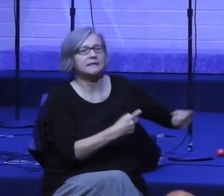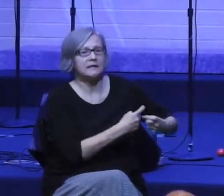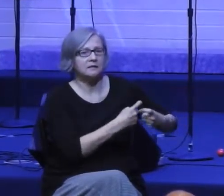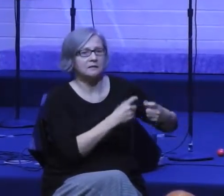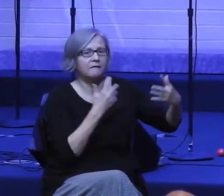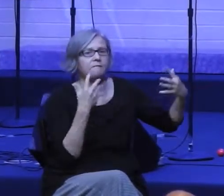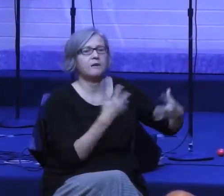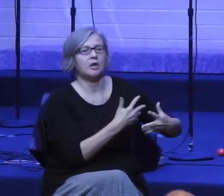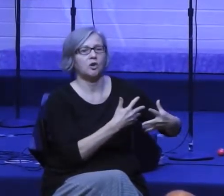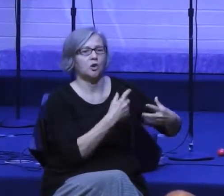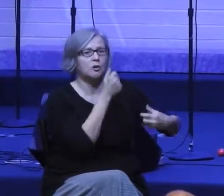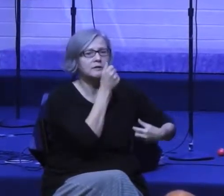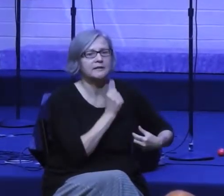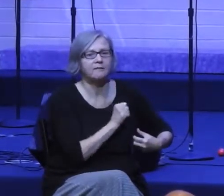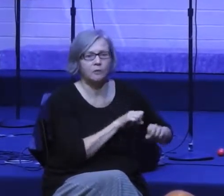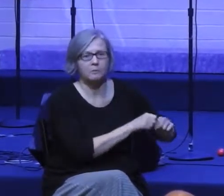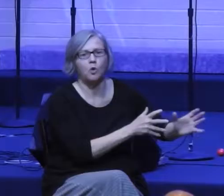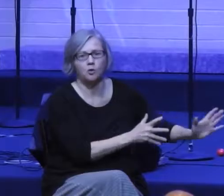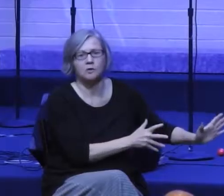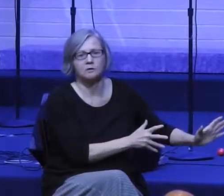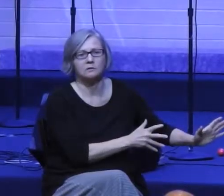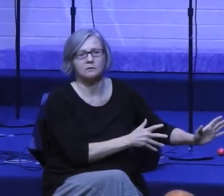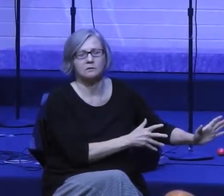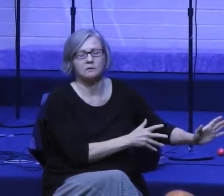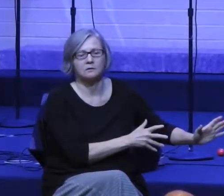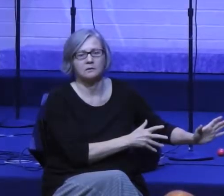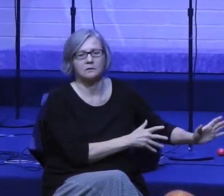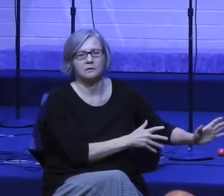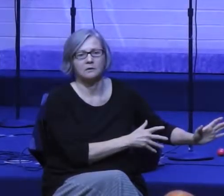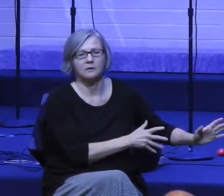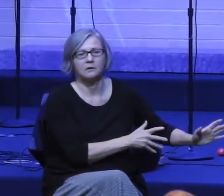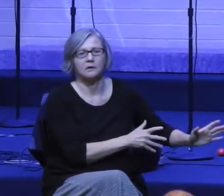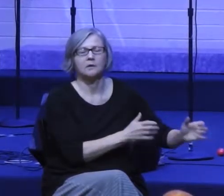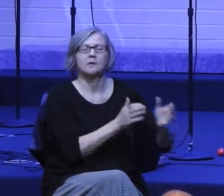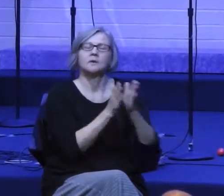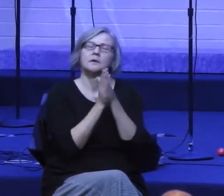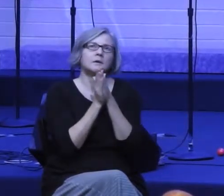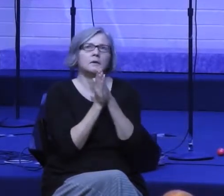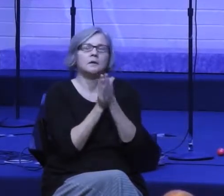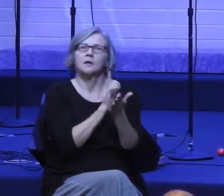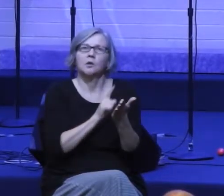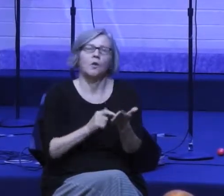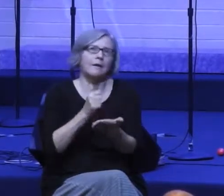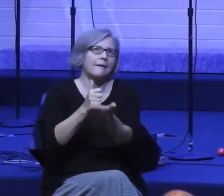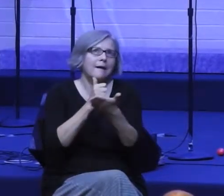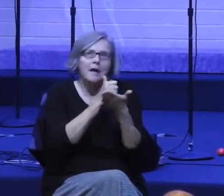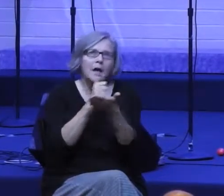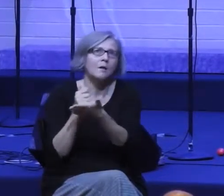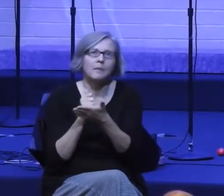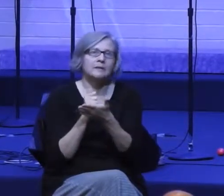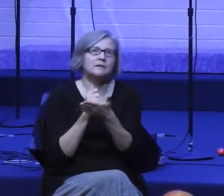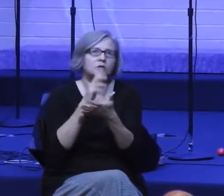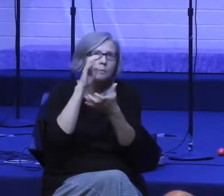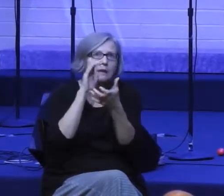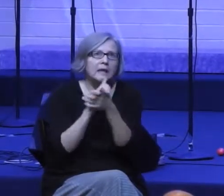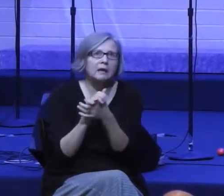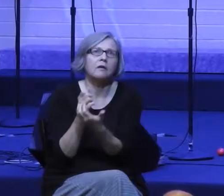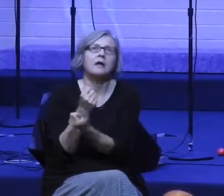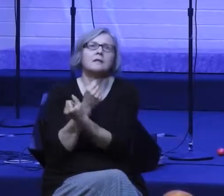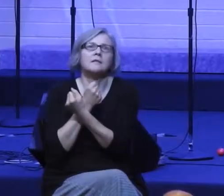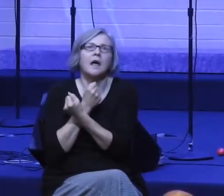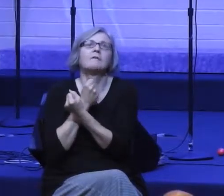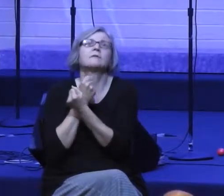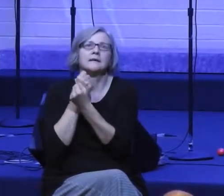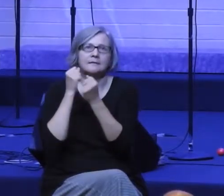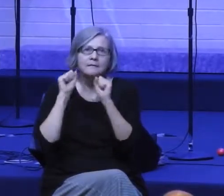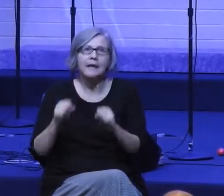Sometimes we quit because we don't believe that love can actually heal what hate or